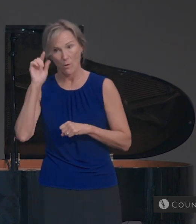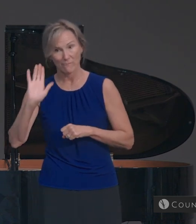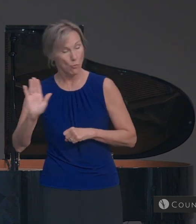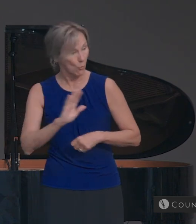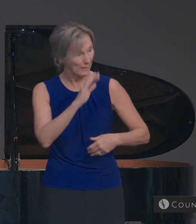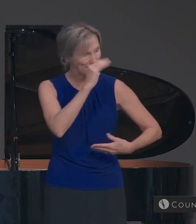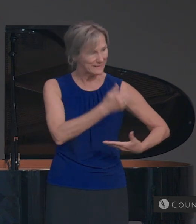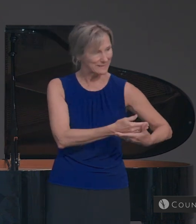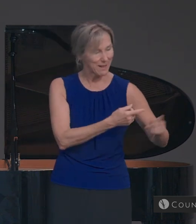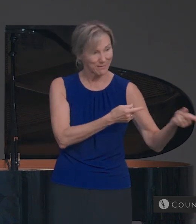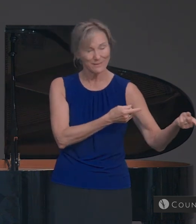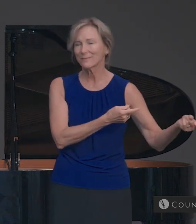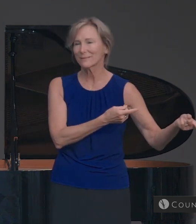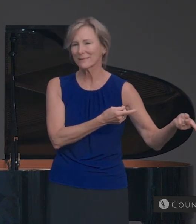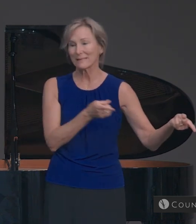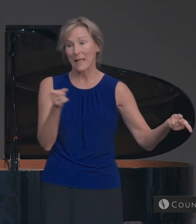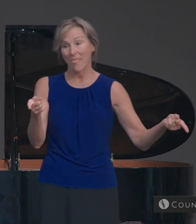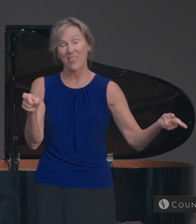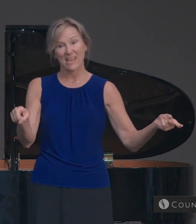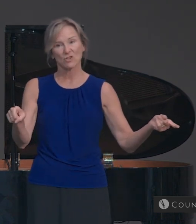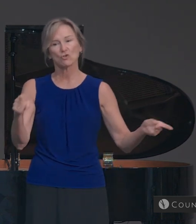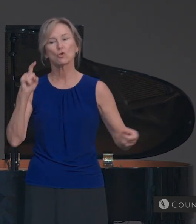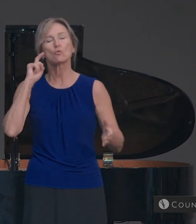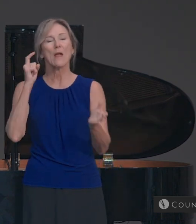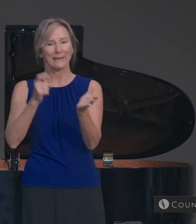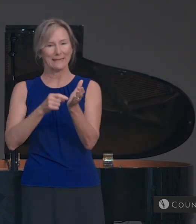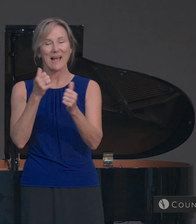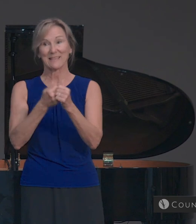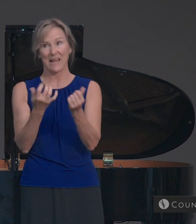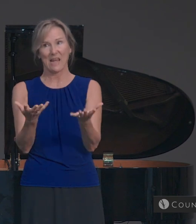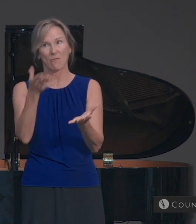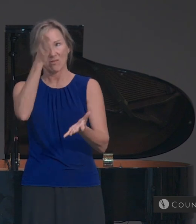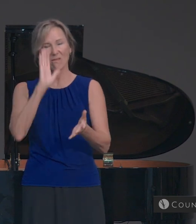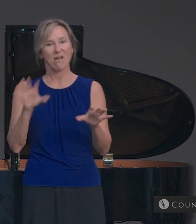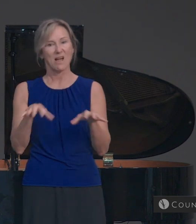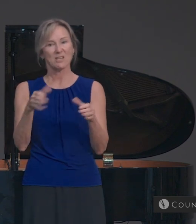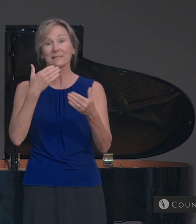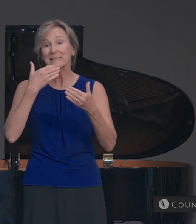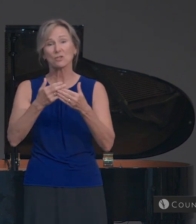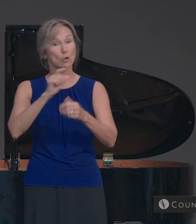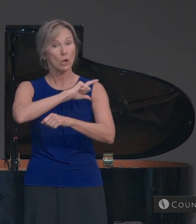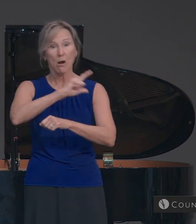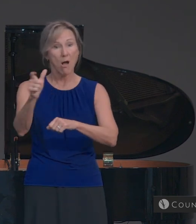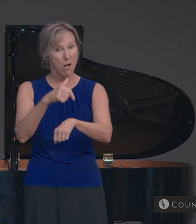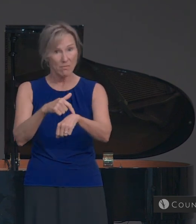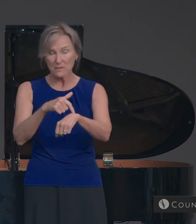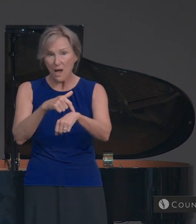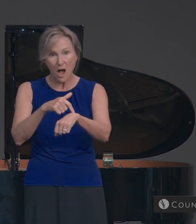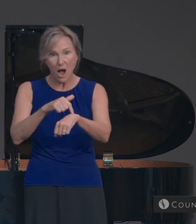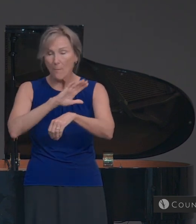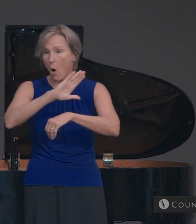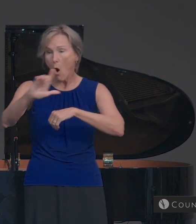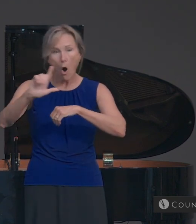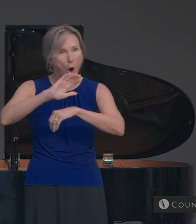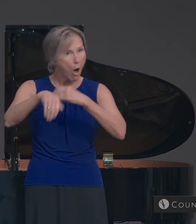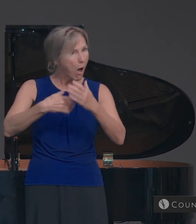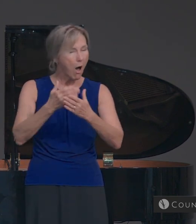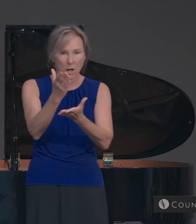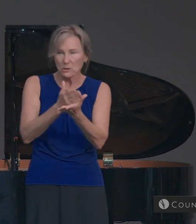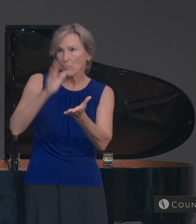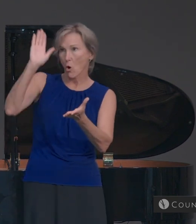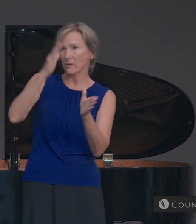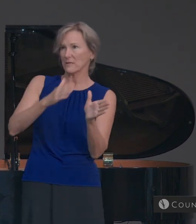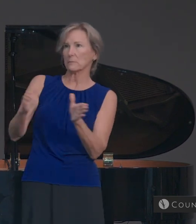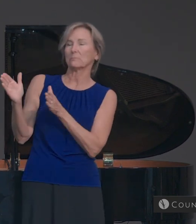to recognize that everything God did is good all the time. And it's all a part of his plan, and it's all about him